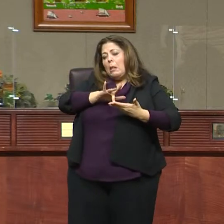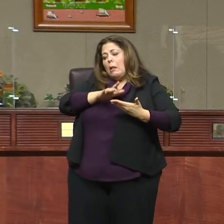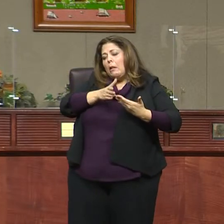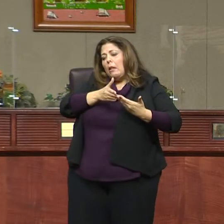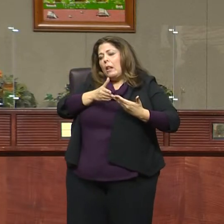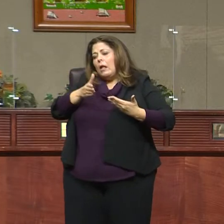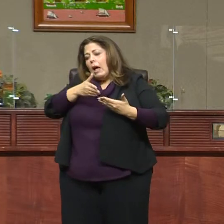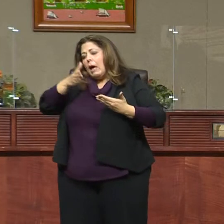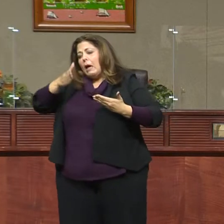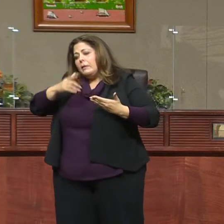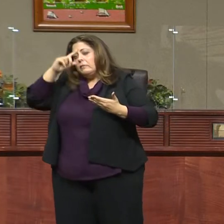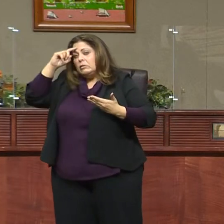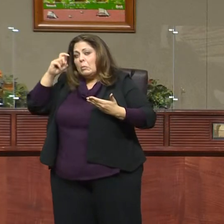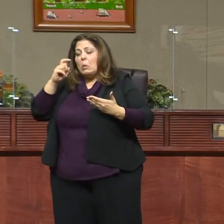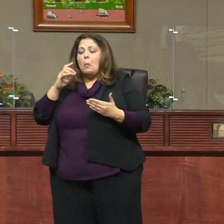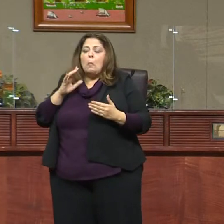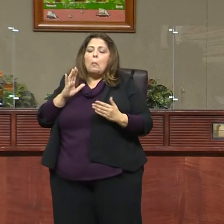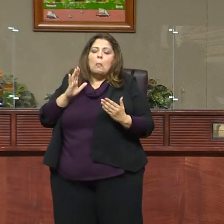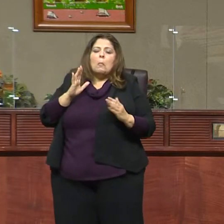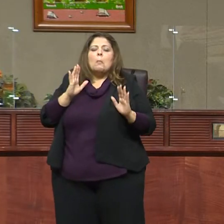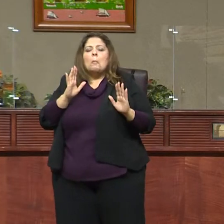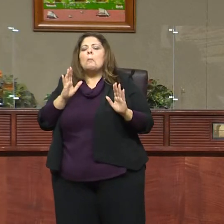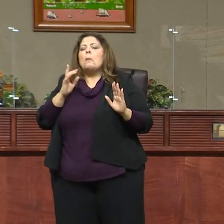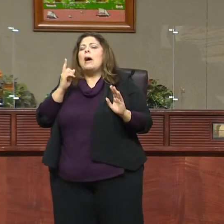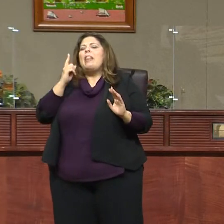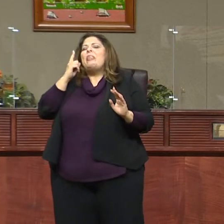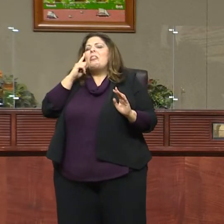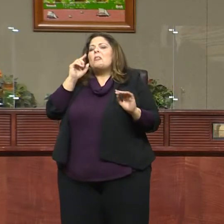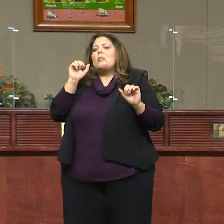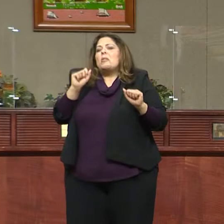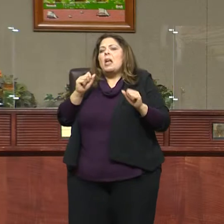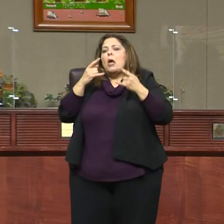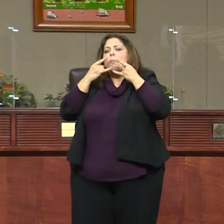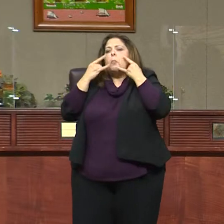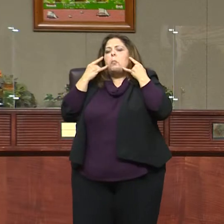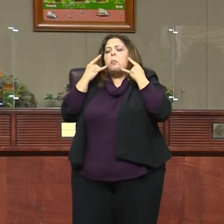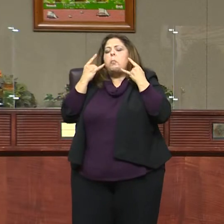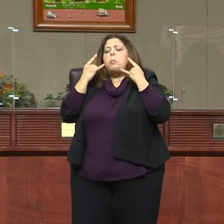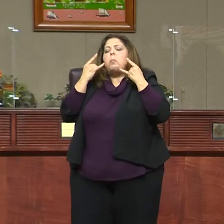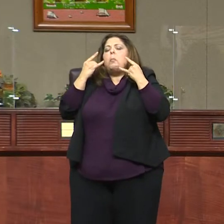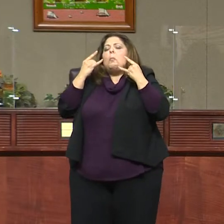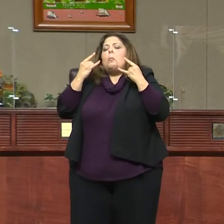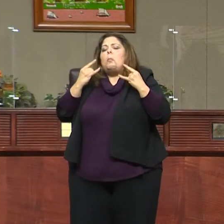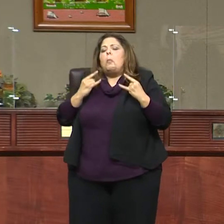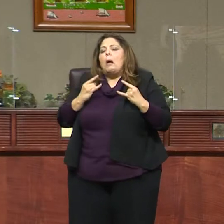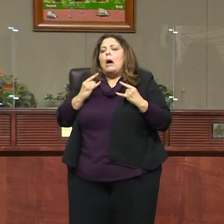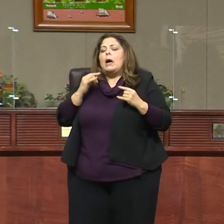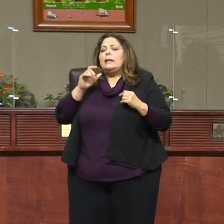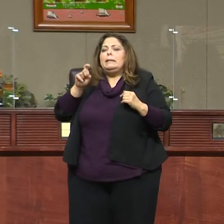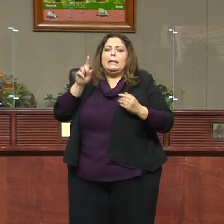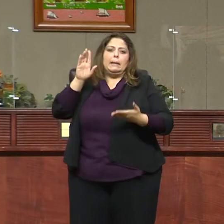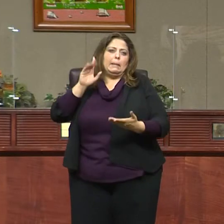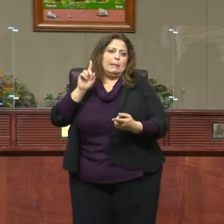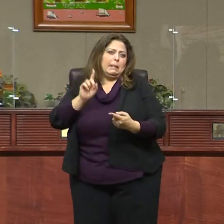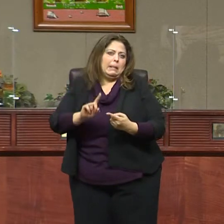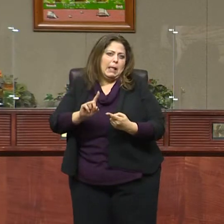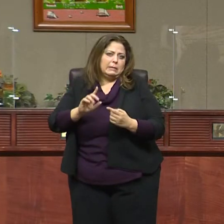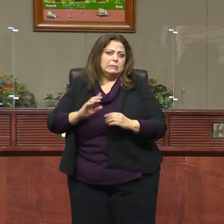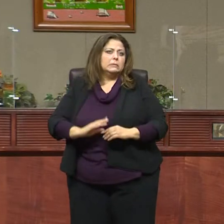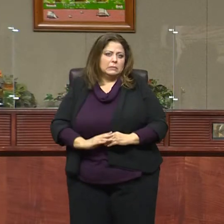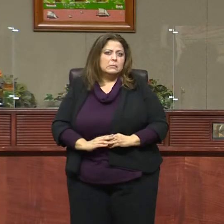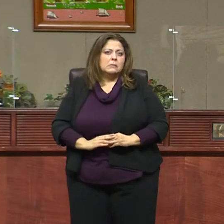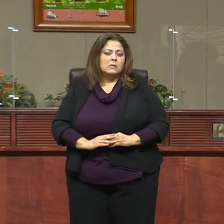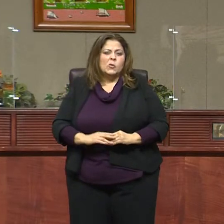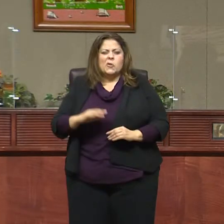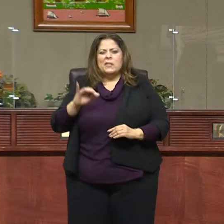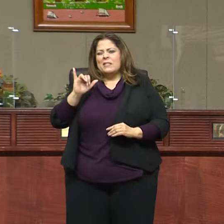see where we are able to really relax the facial coverings. That's the course that I believe that we're on at this